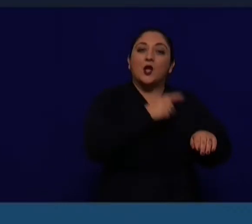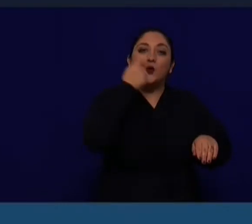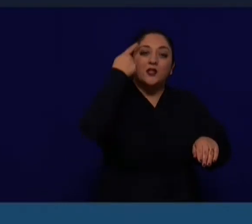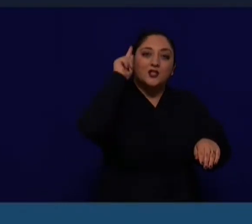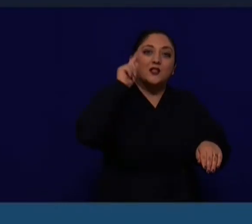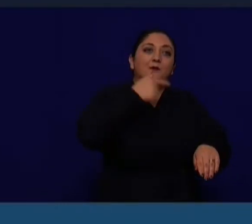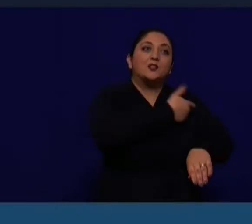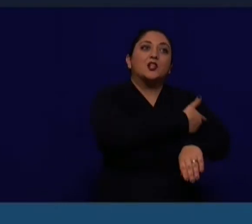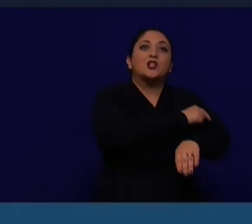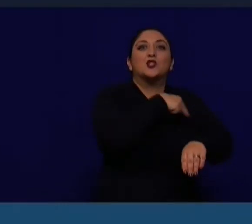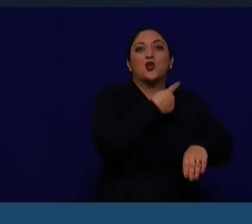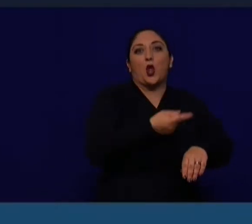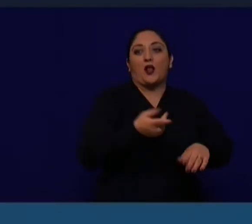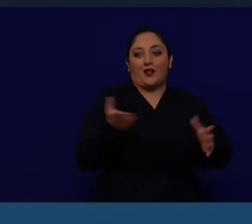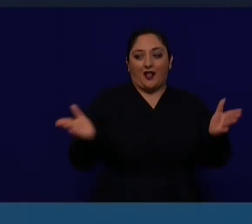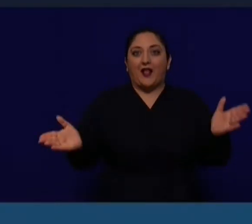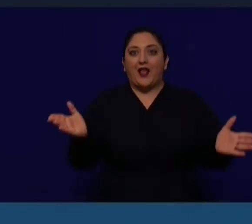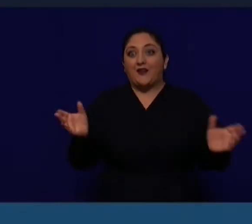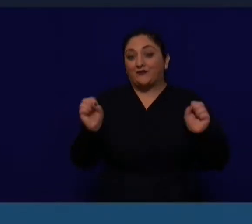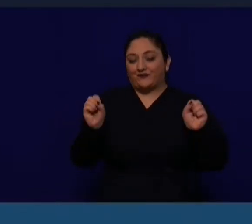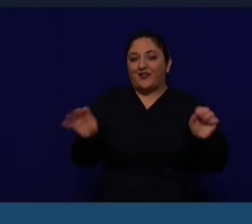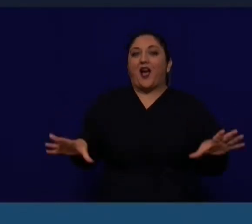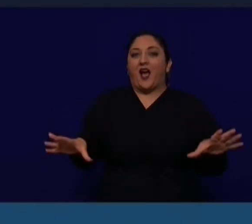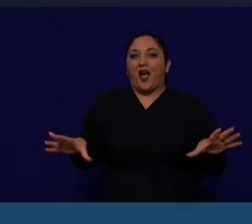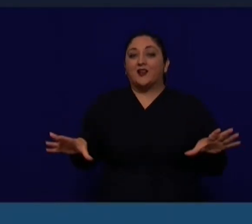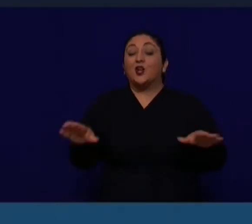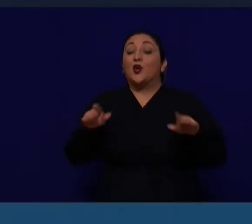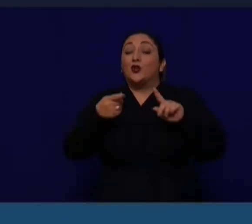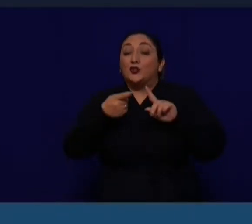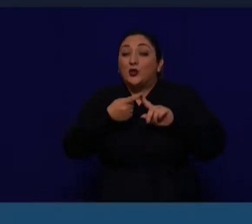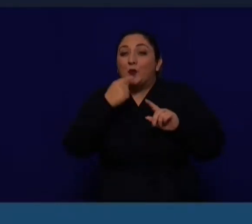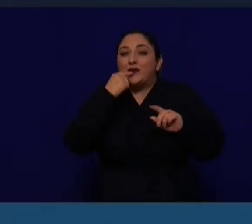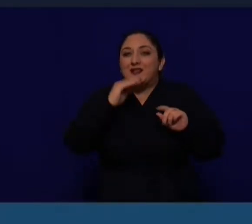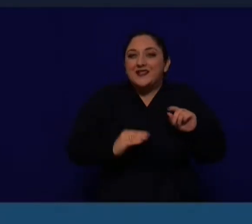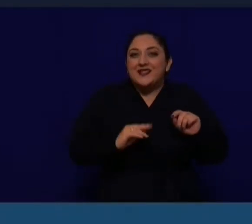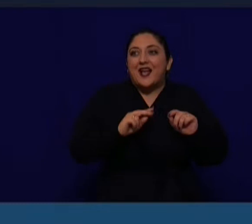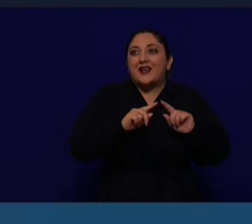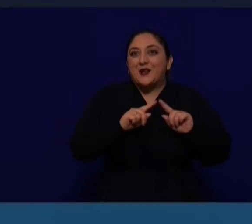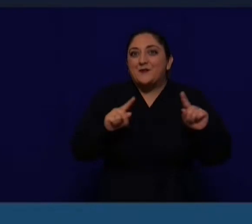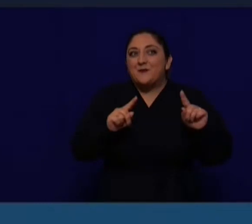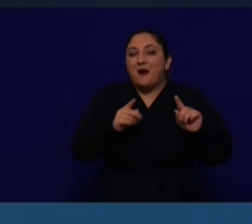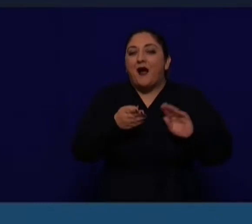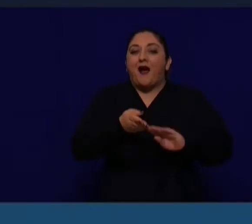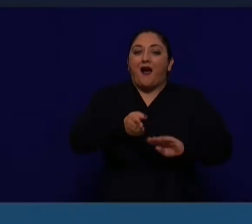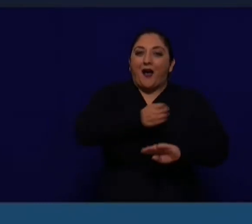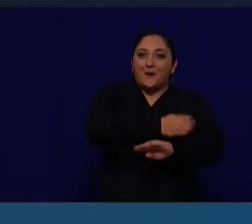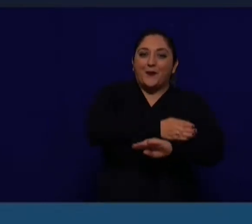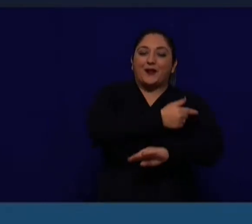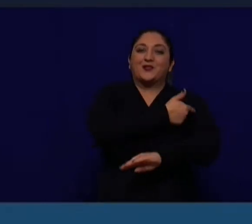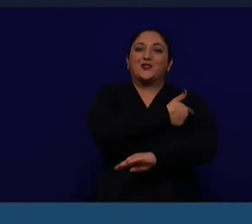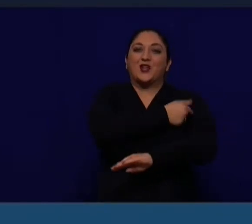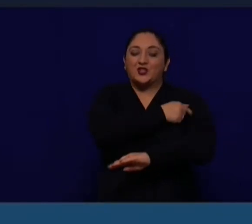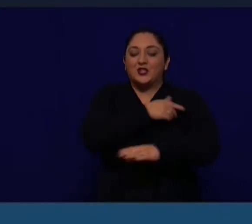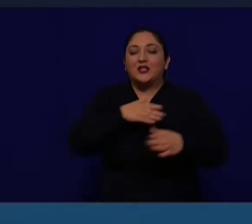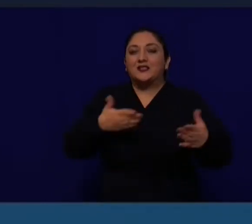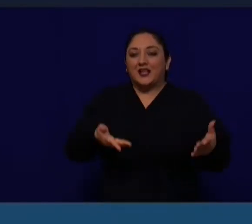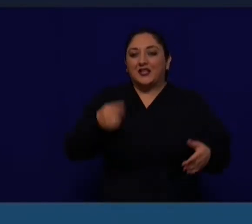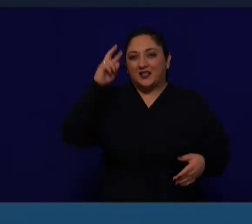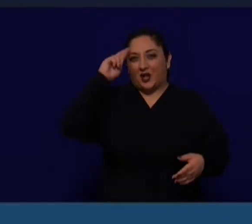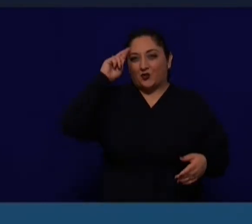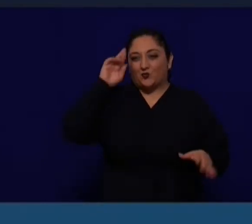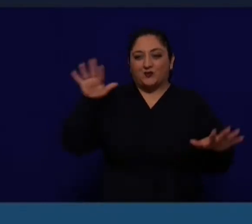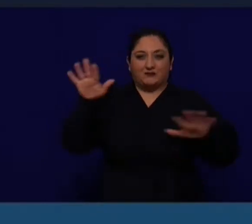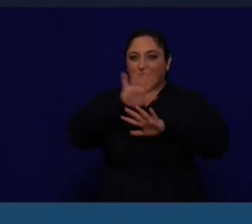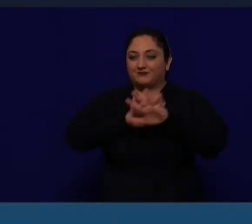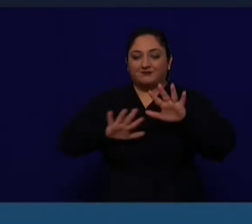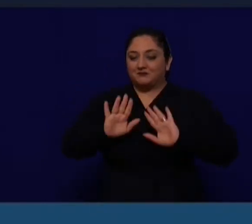inti qed ikollok parallel programs persuni li huma iżgħar minn 70 sena li jkunu jistgħu jieħdu l-AstraZeneca